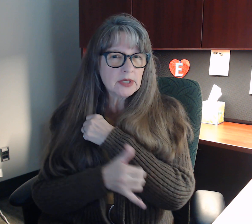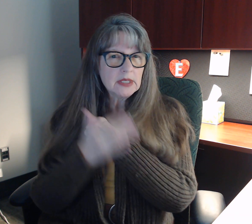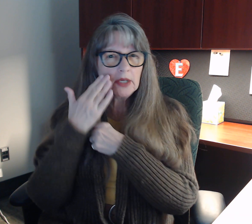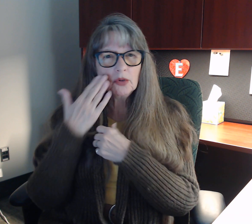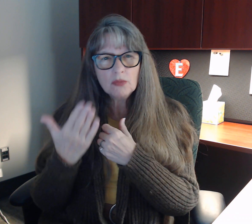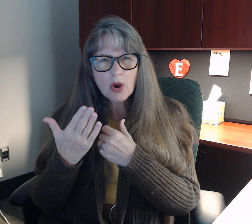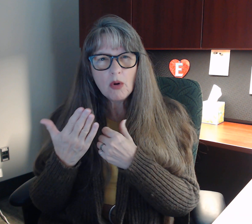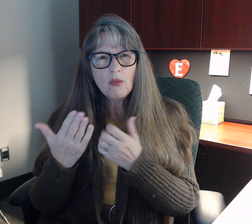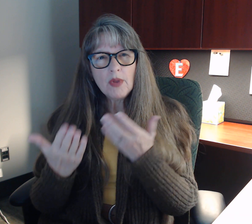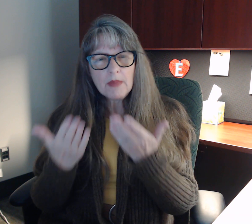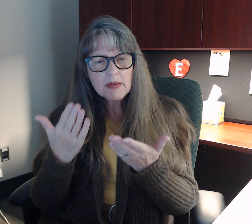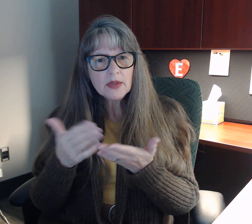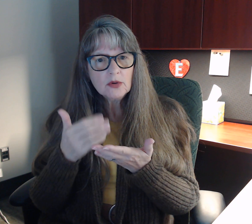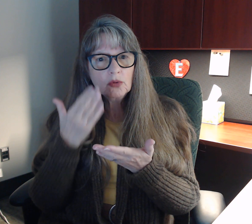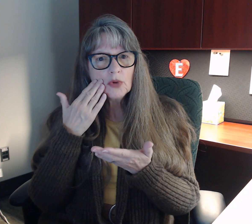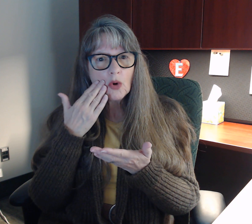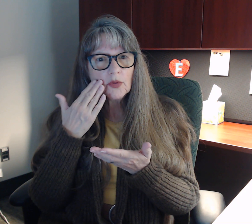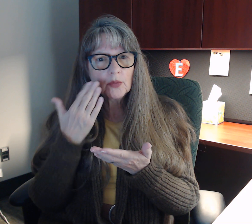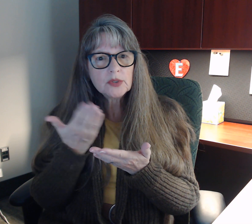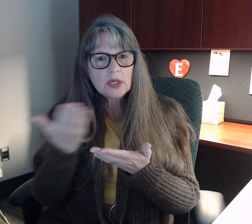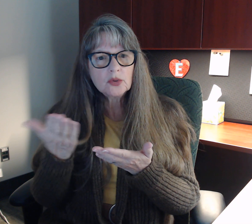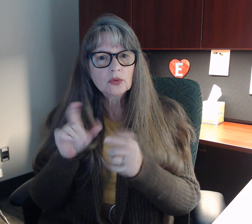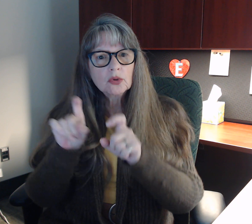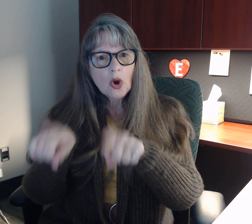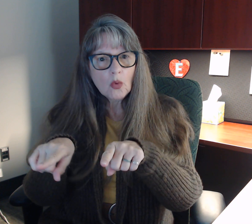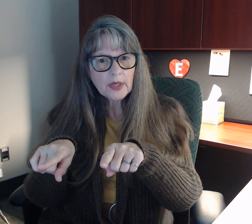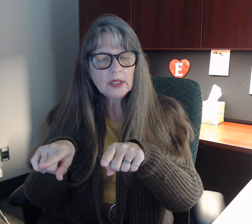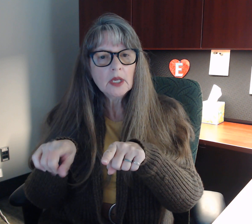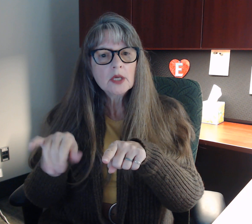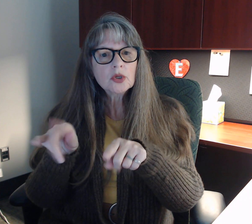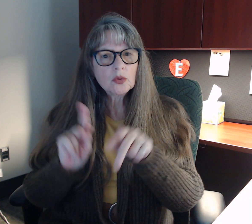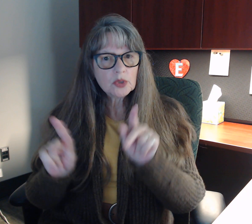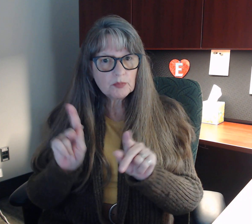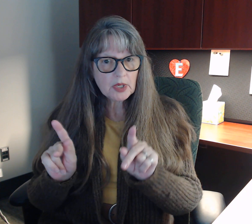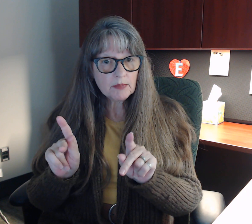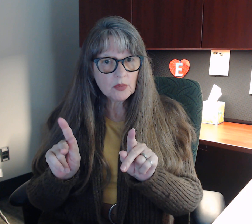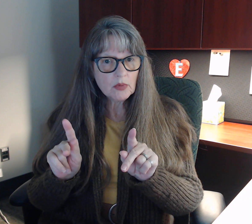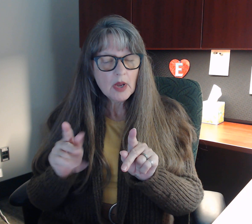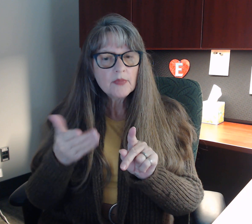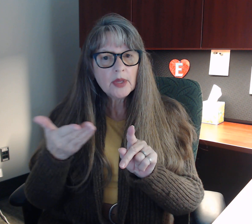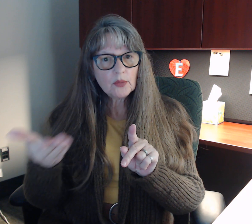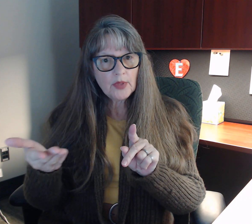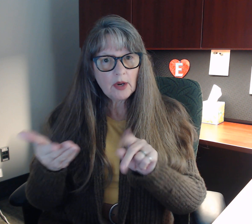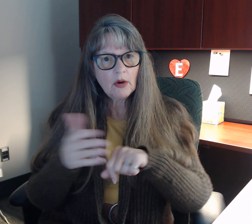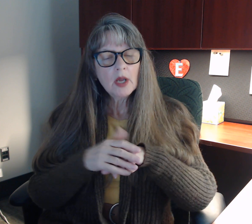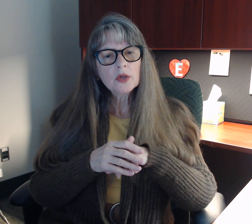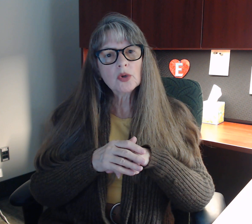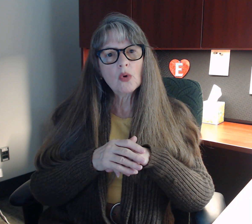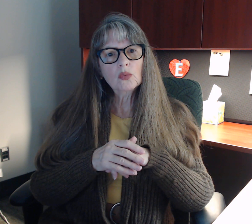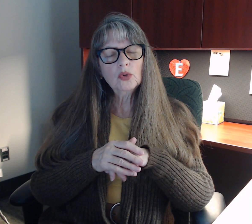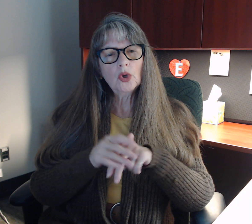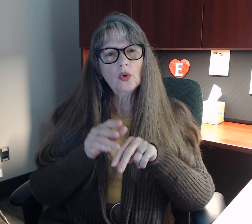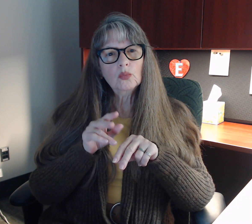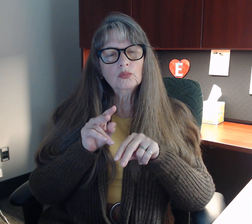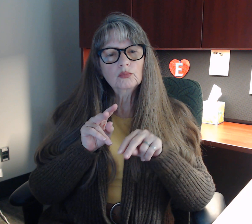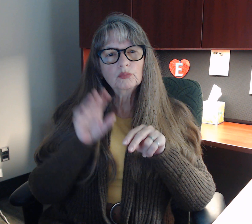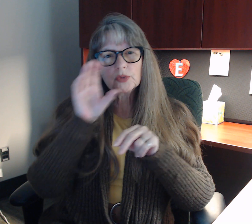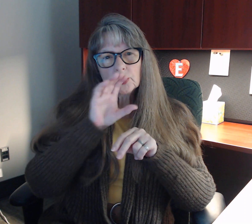that that maybe that those things are going to those people that are there. So search